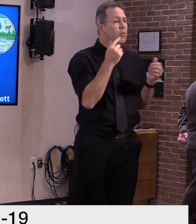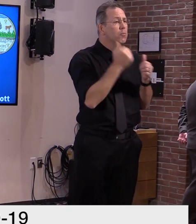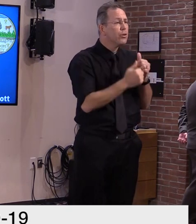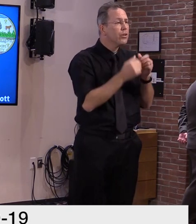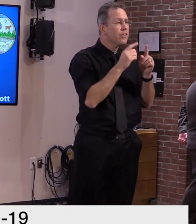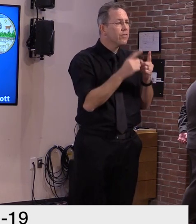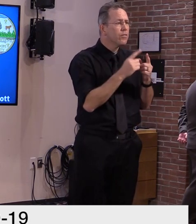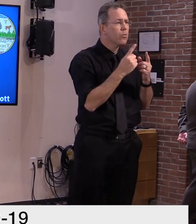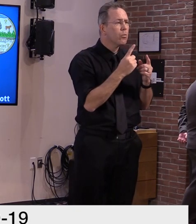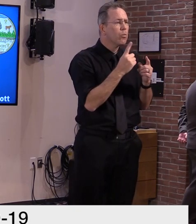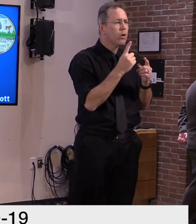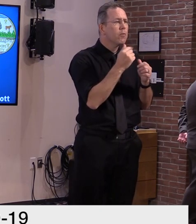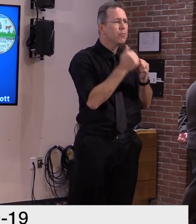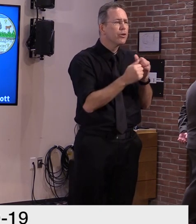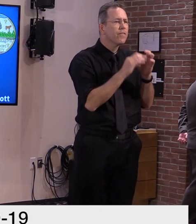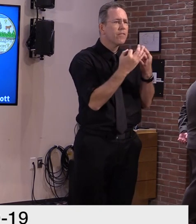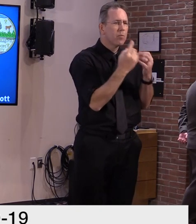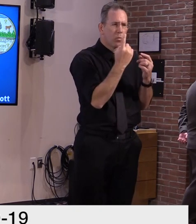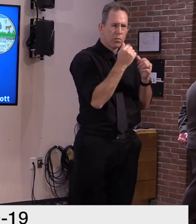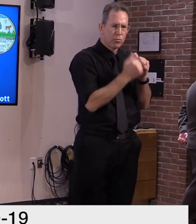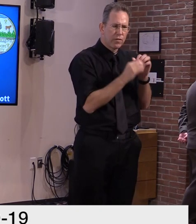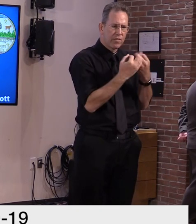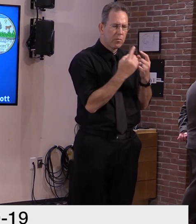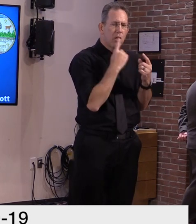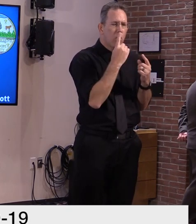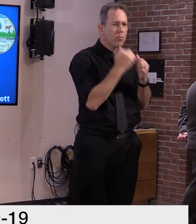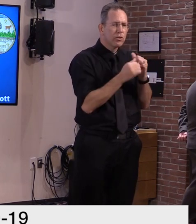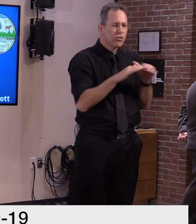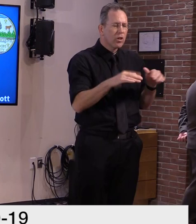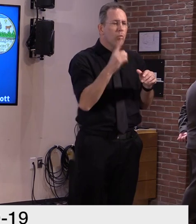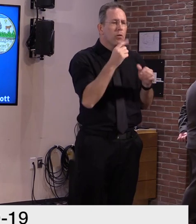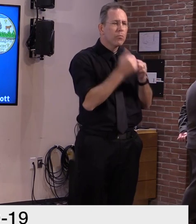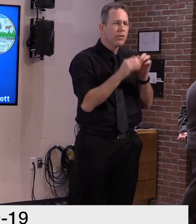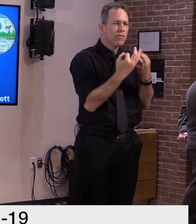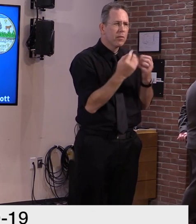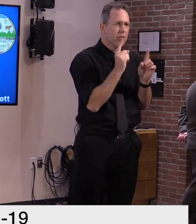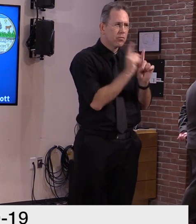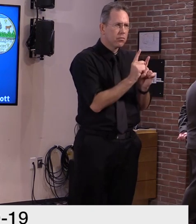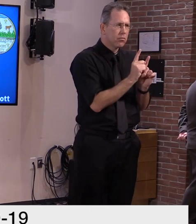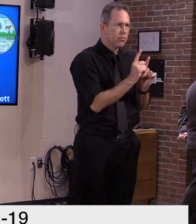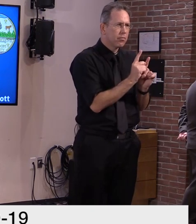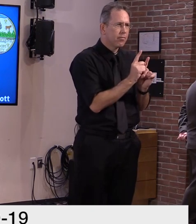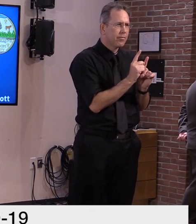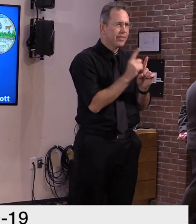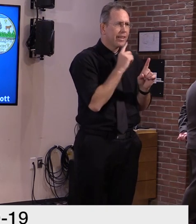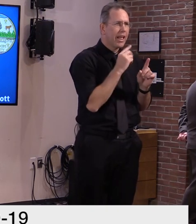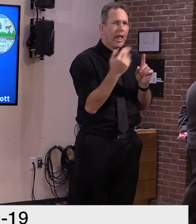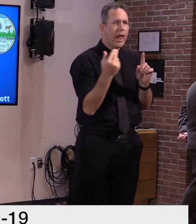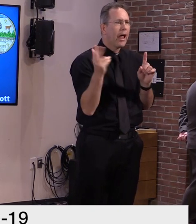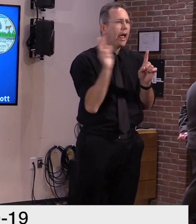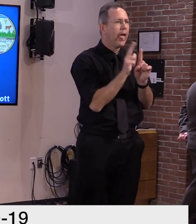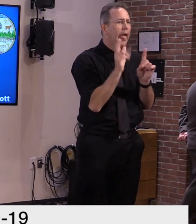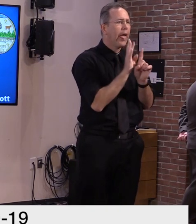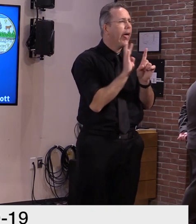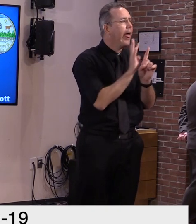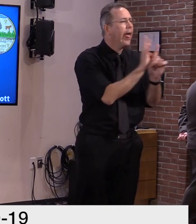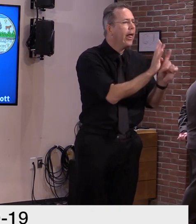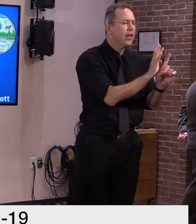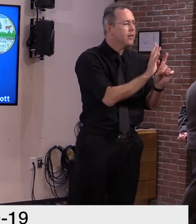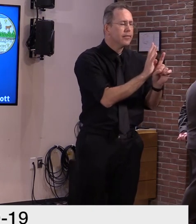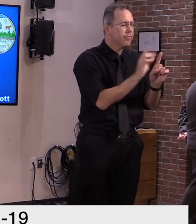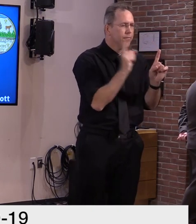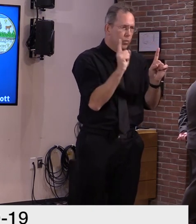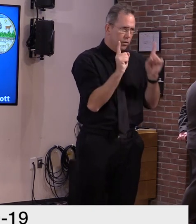there was a parent with more than one child participating, it would still be one adult, even for those multiple